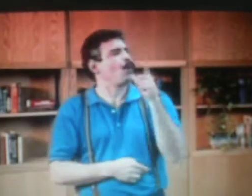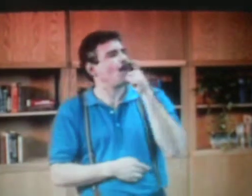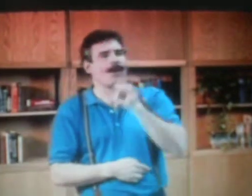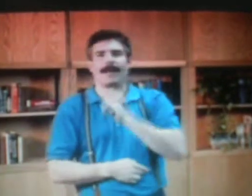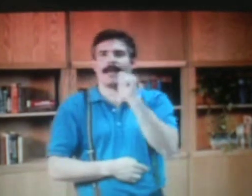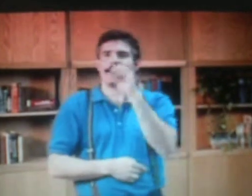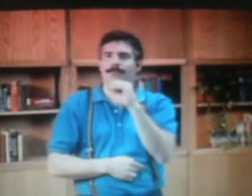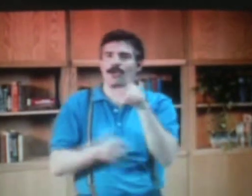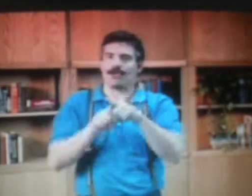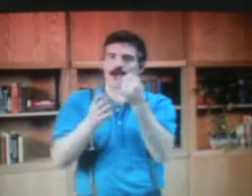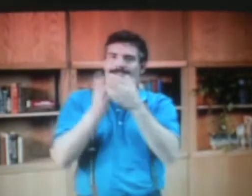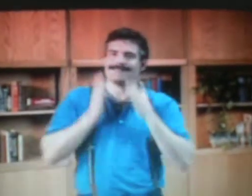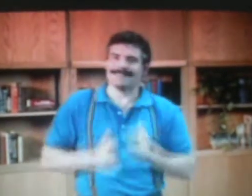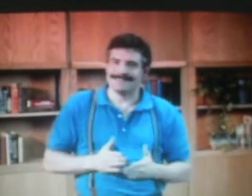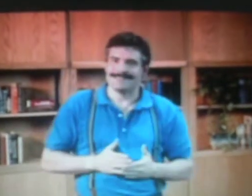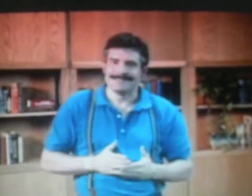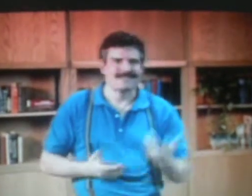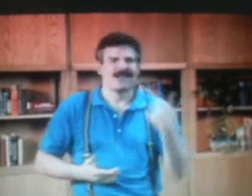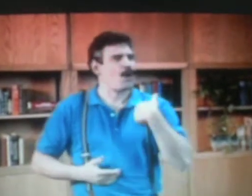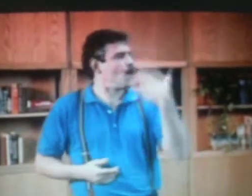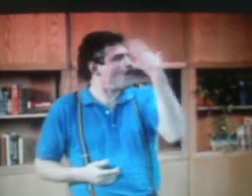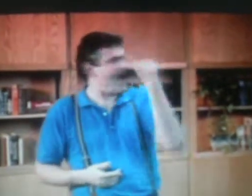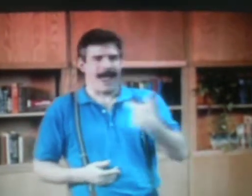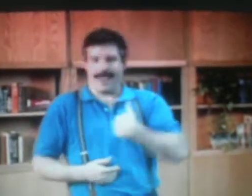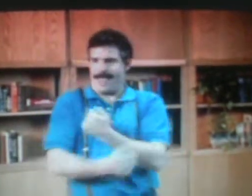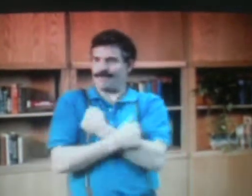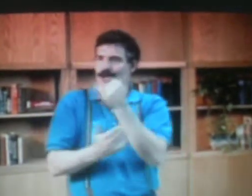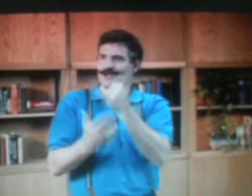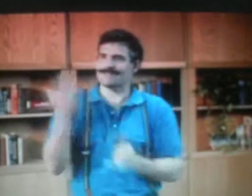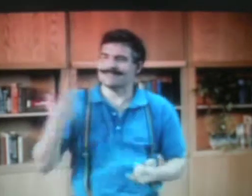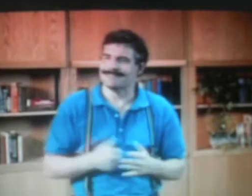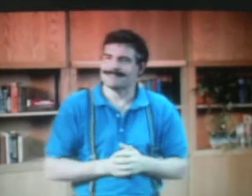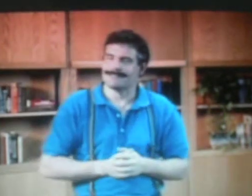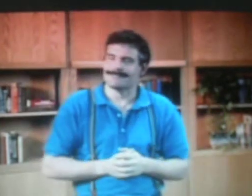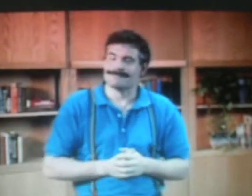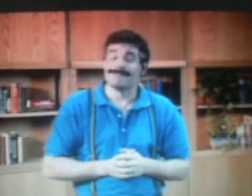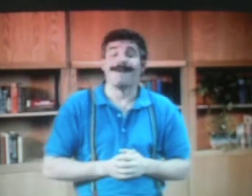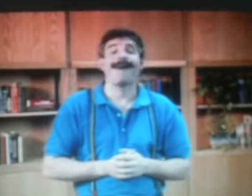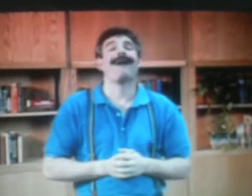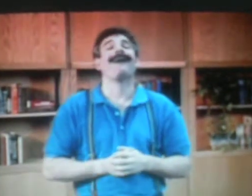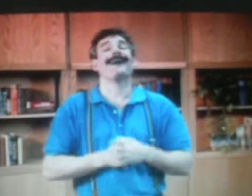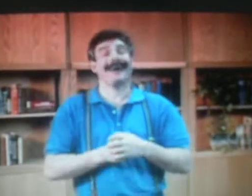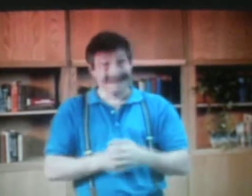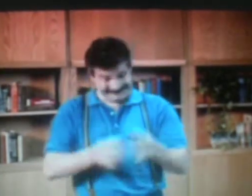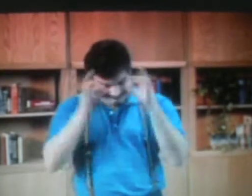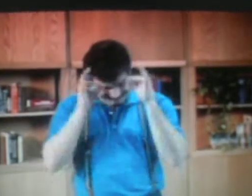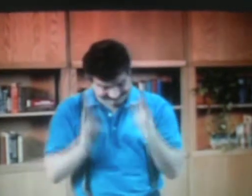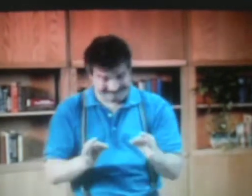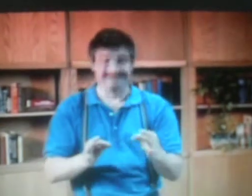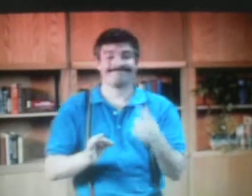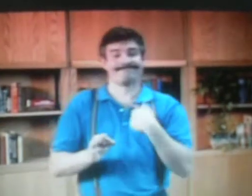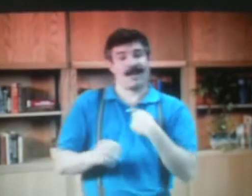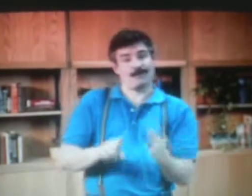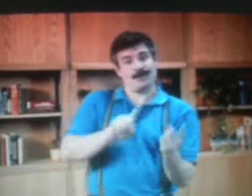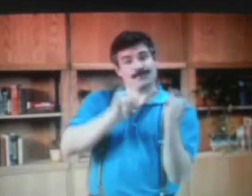So I wanted to sit down with an advisor and figure out what I want to do. What I want to do with my art. Who am I?